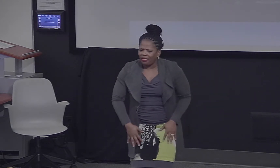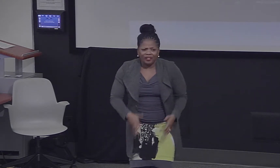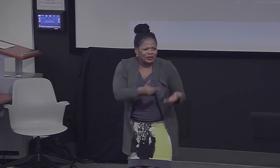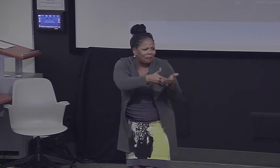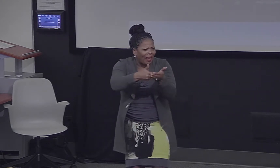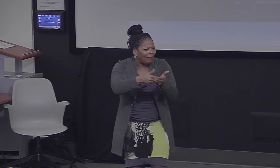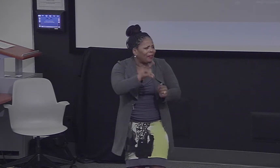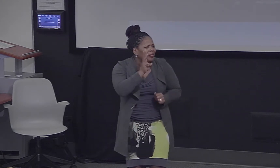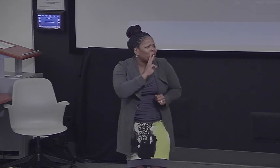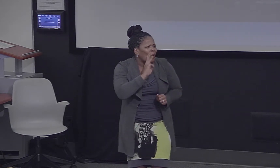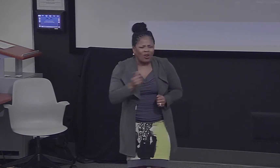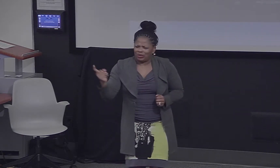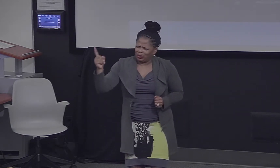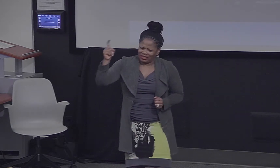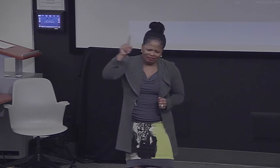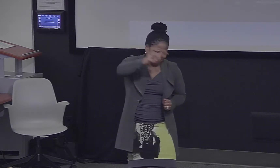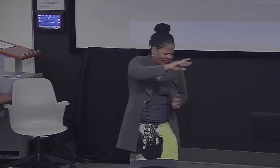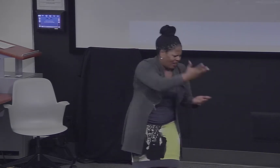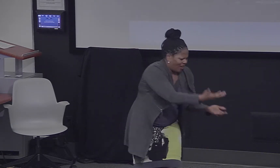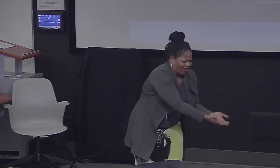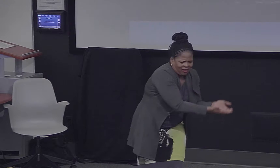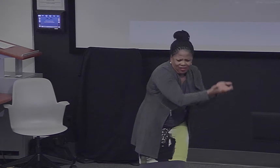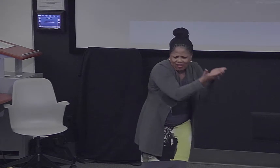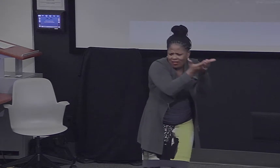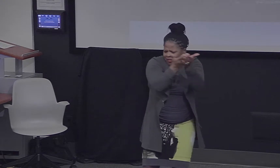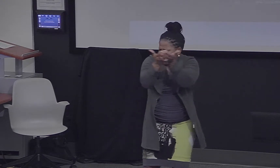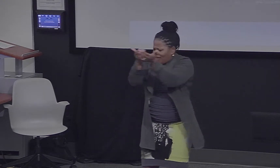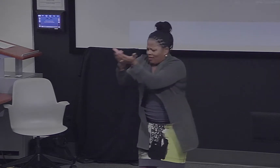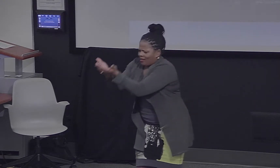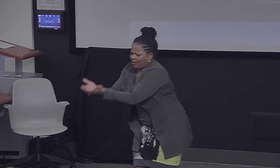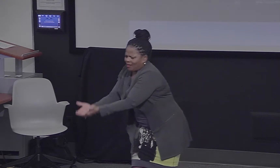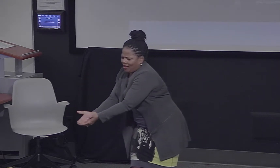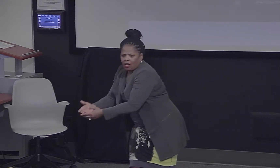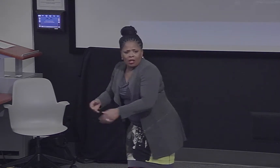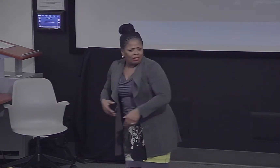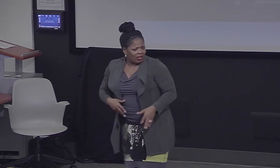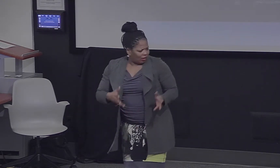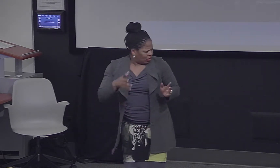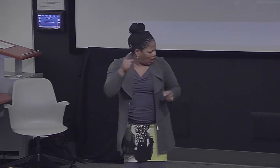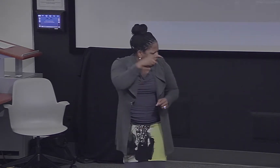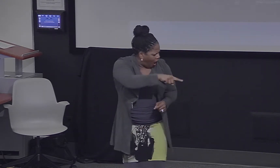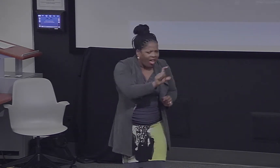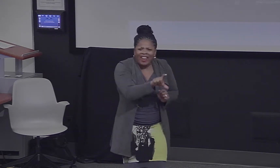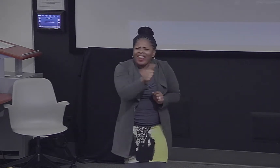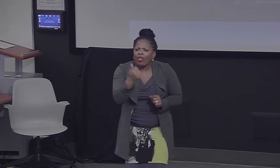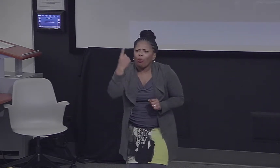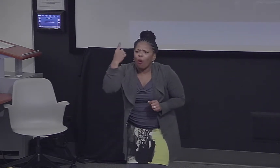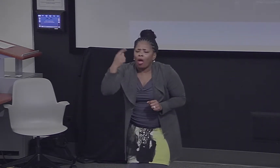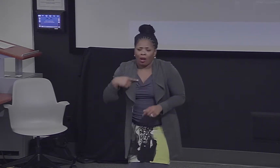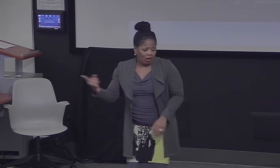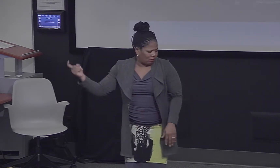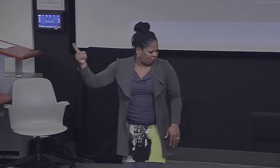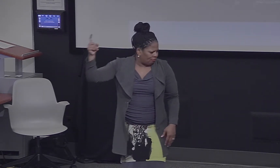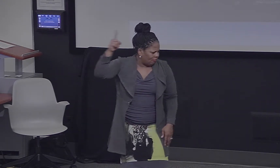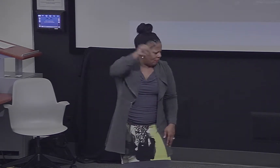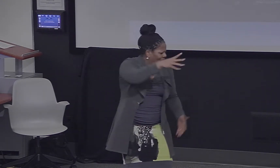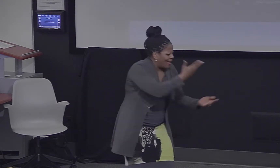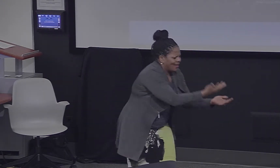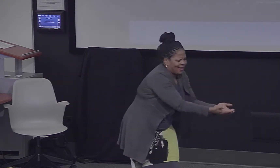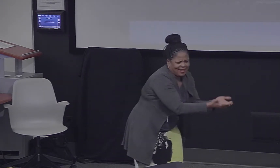the river. She immediately jumps in to rescue the baby and takes it out. And then the next